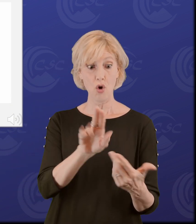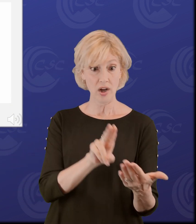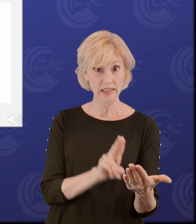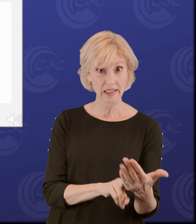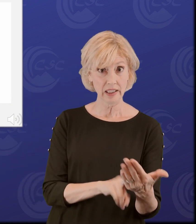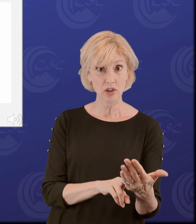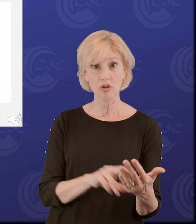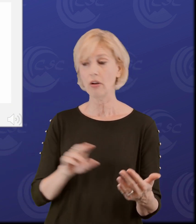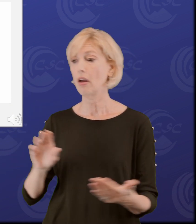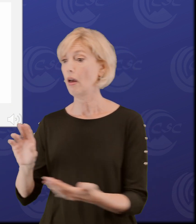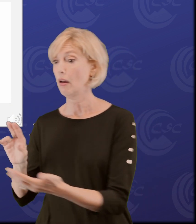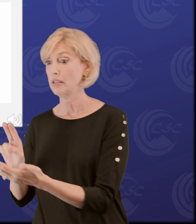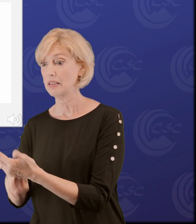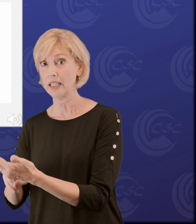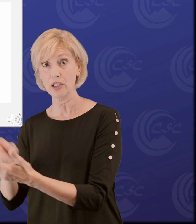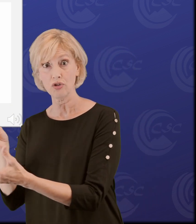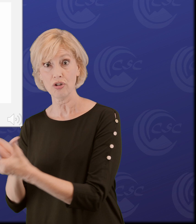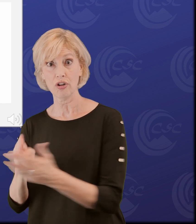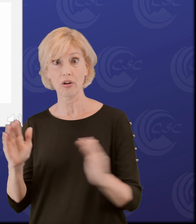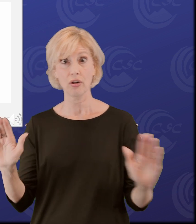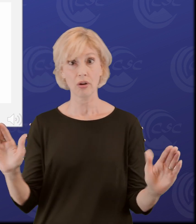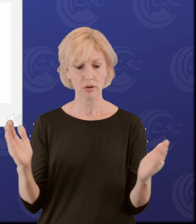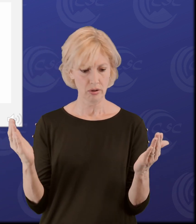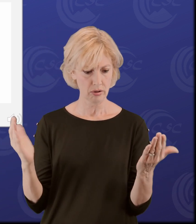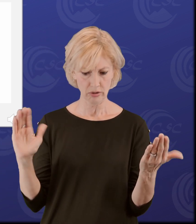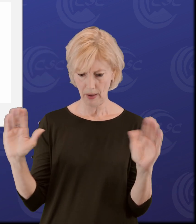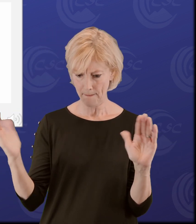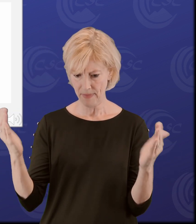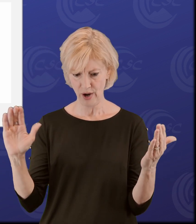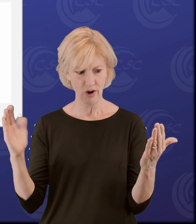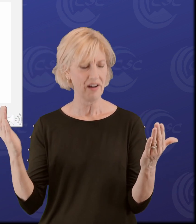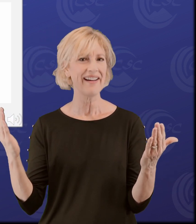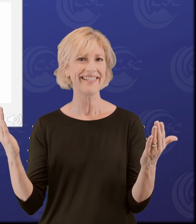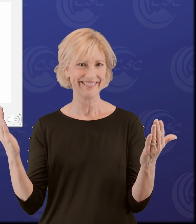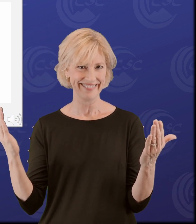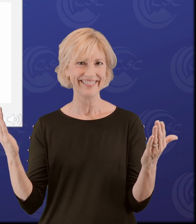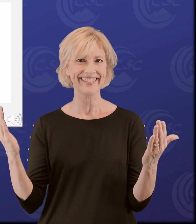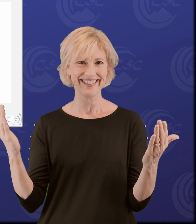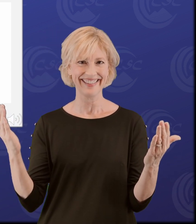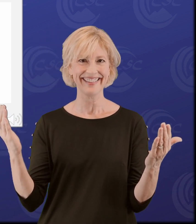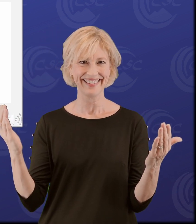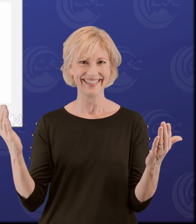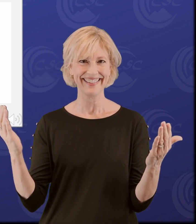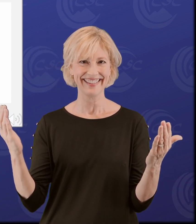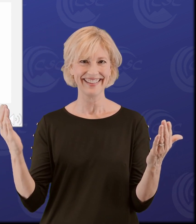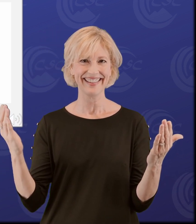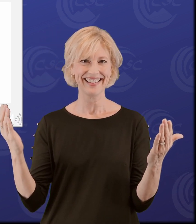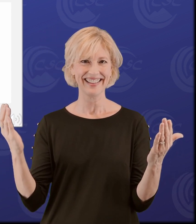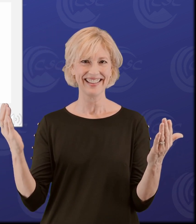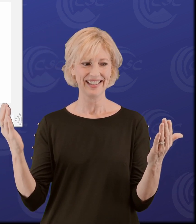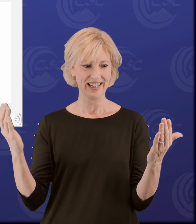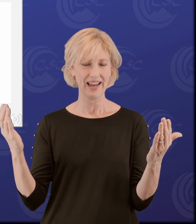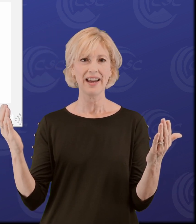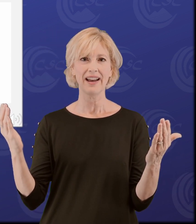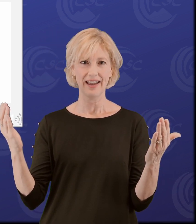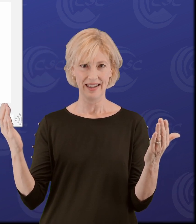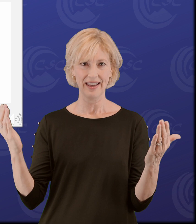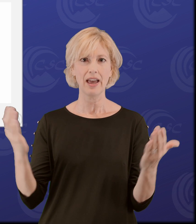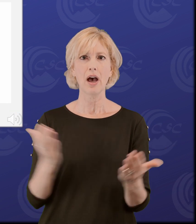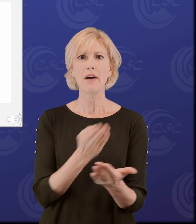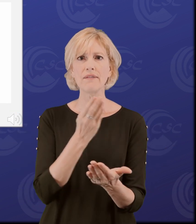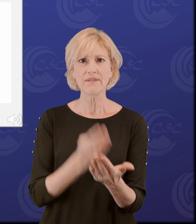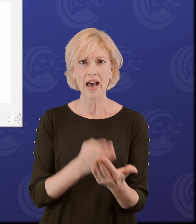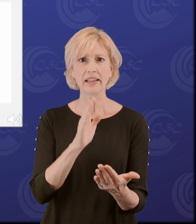reference signature on file. This process validates your ballot and confirms that you are the person casting the vote. If